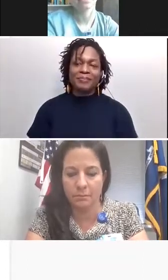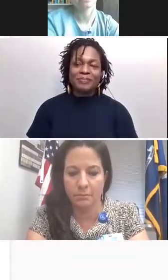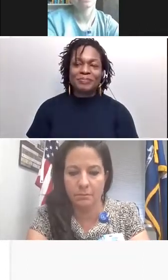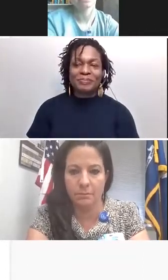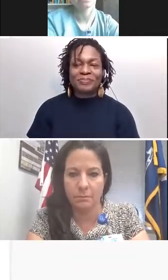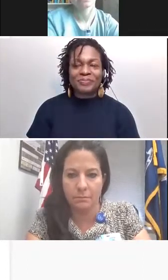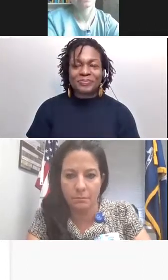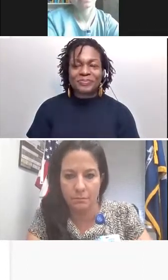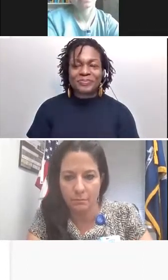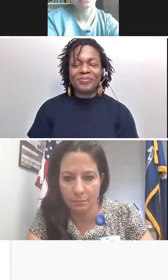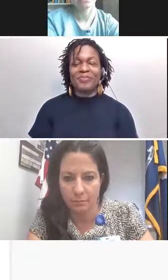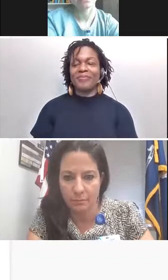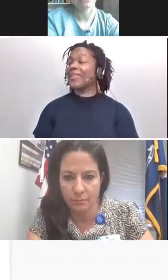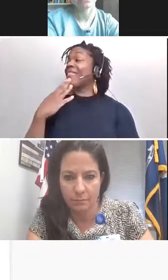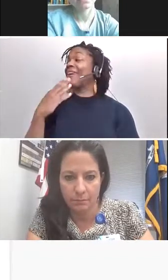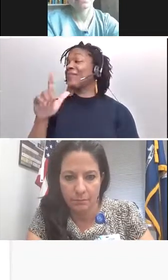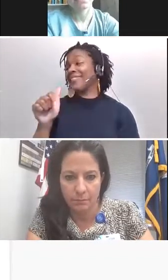Thank you, Lillian.